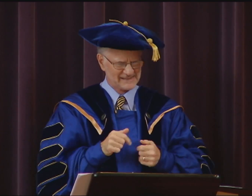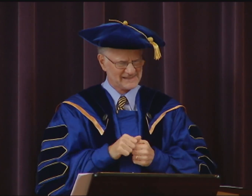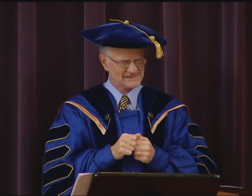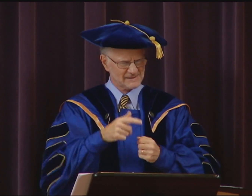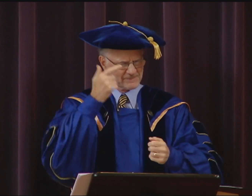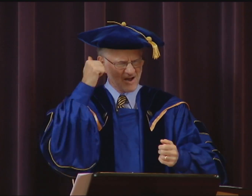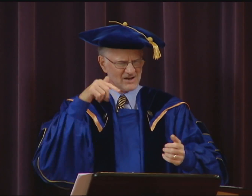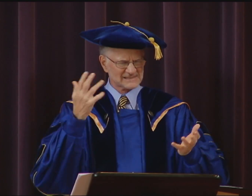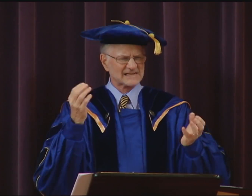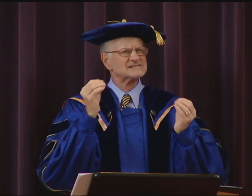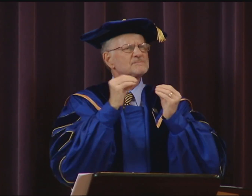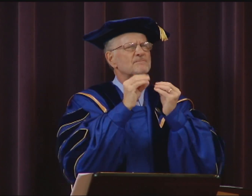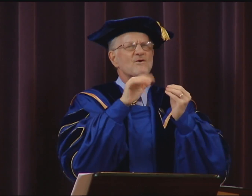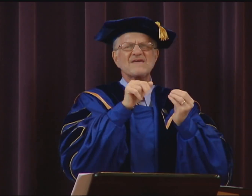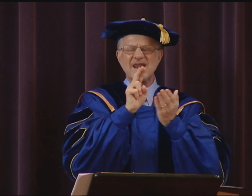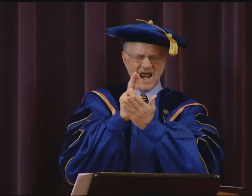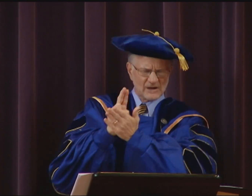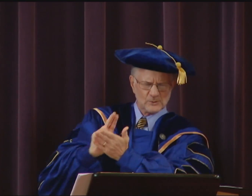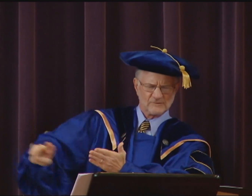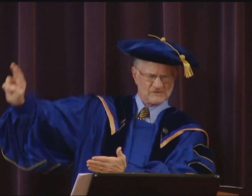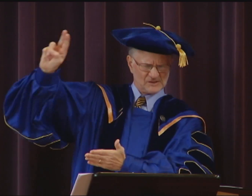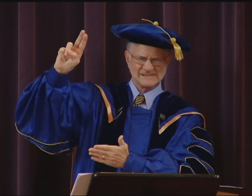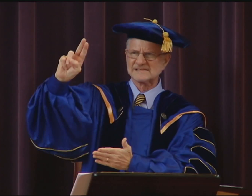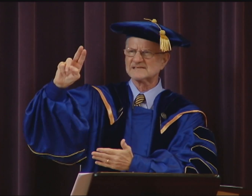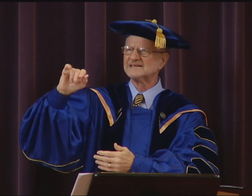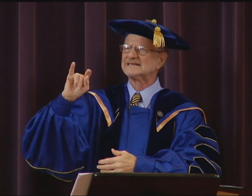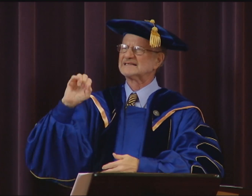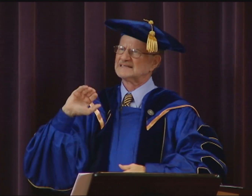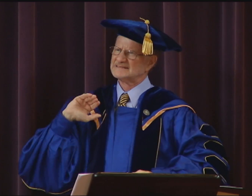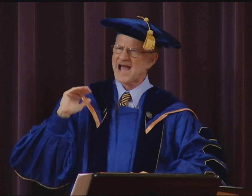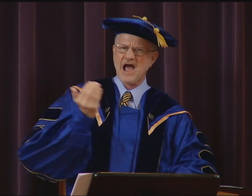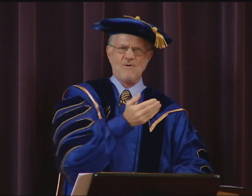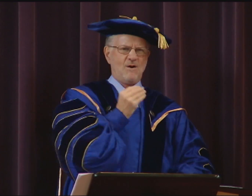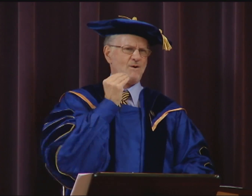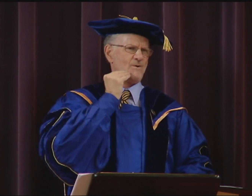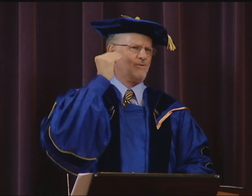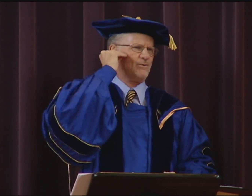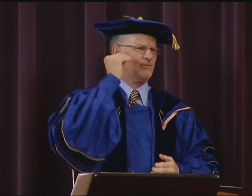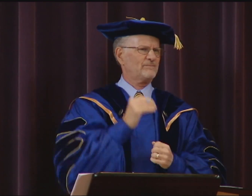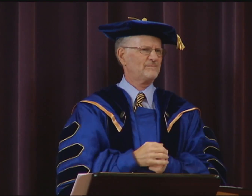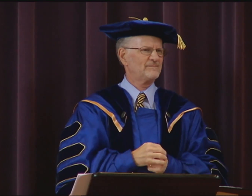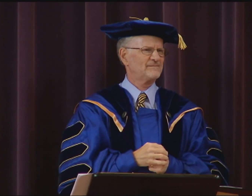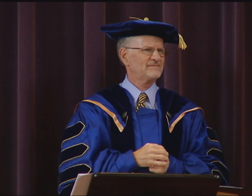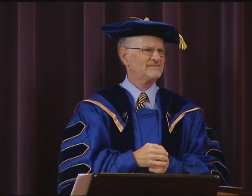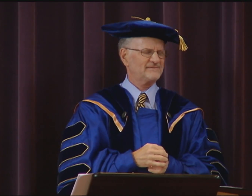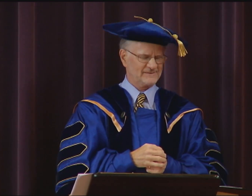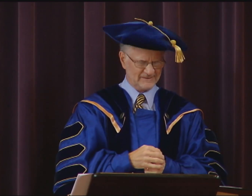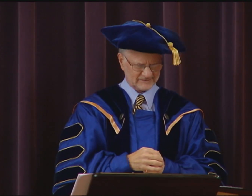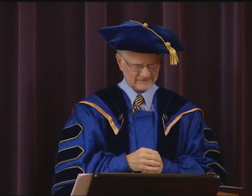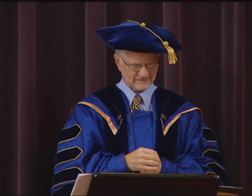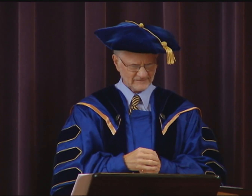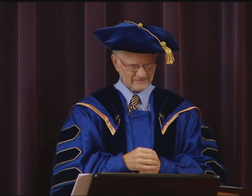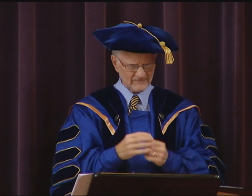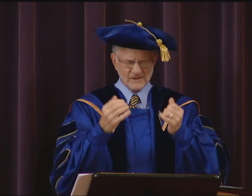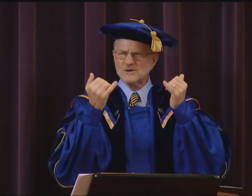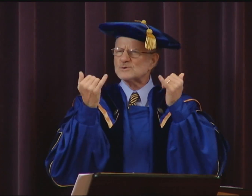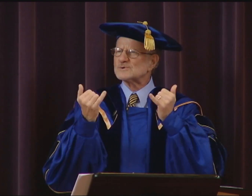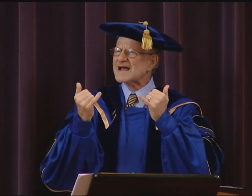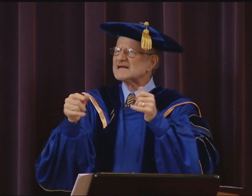We cherish this place because it's more than a university, it's our home.